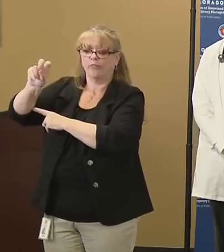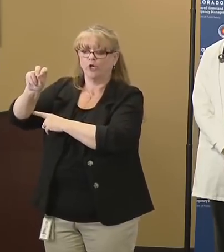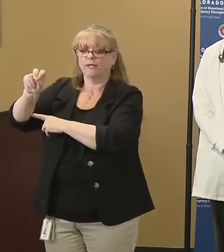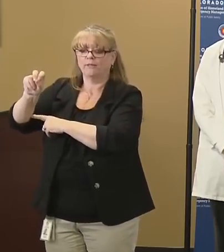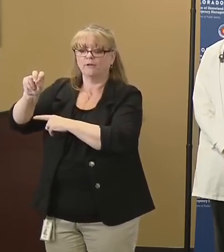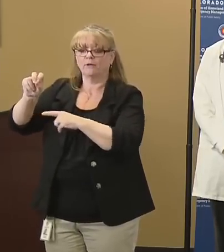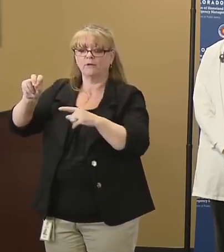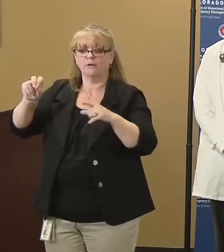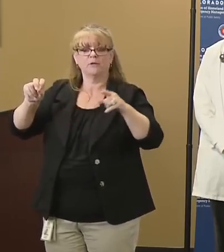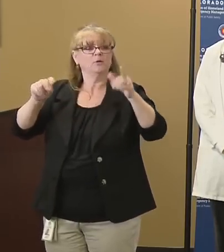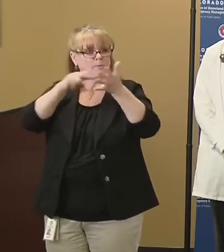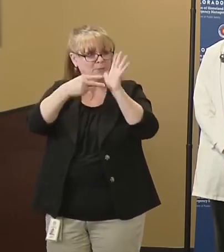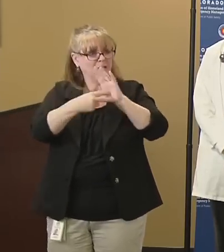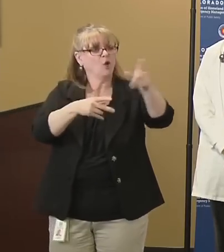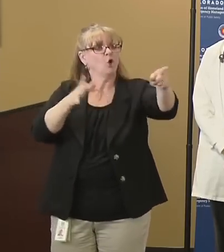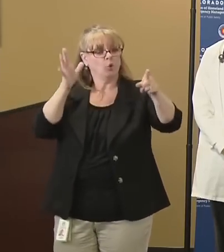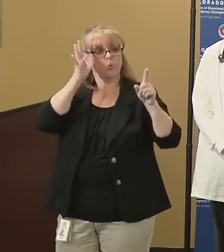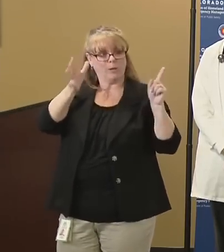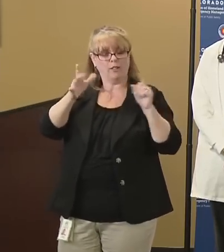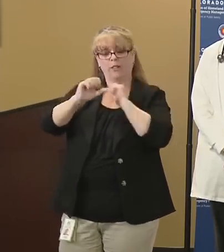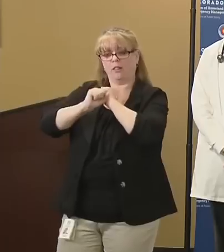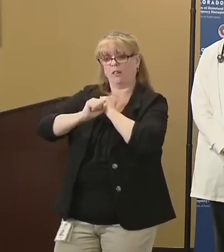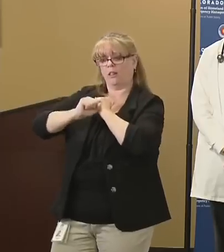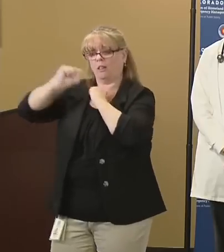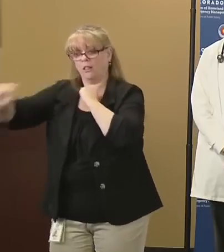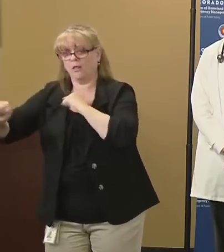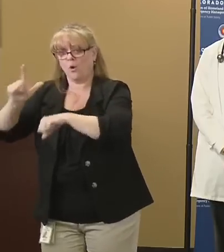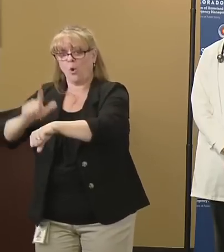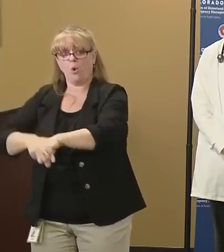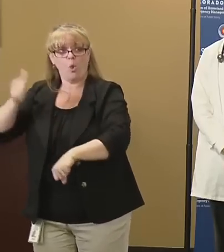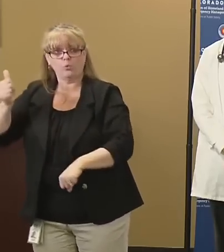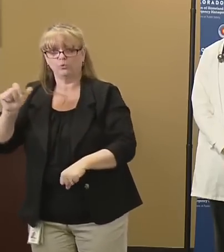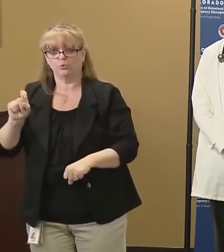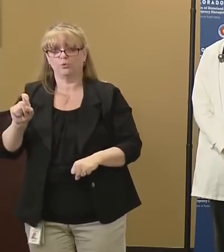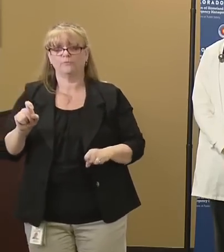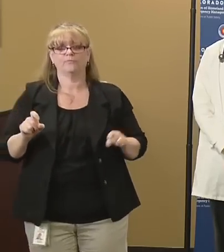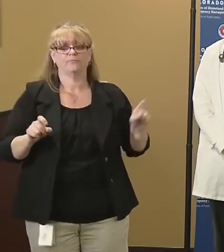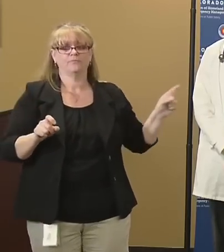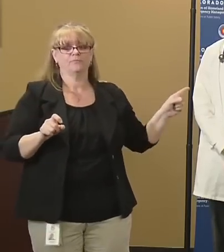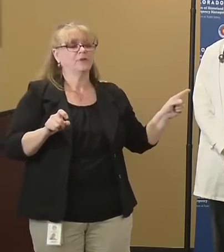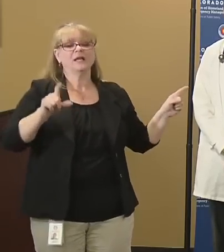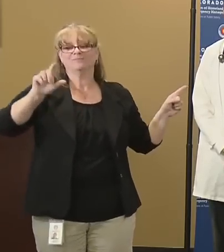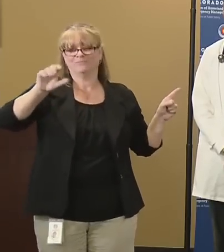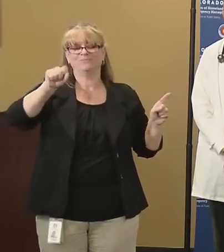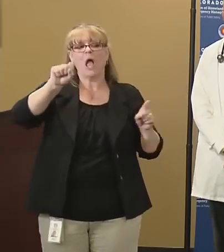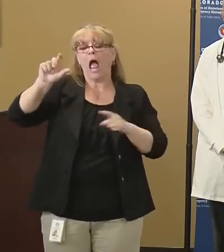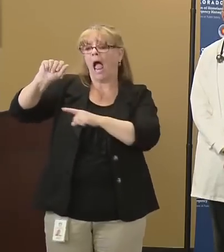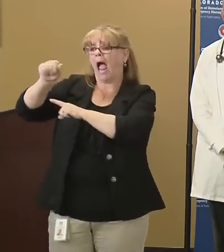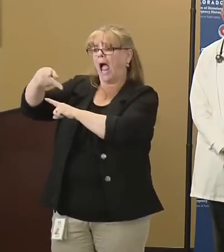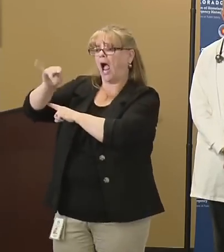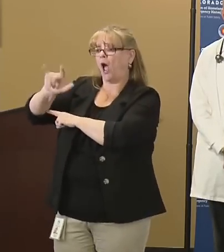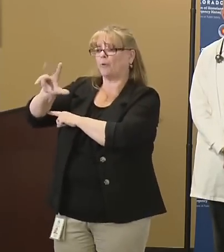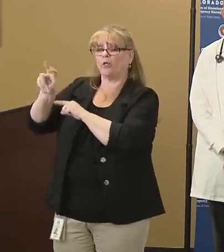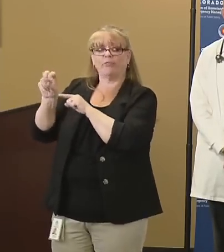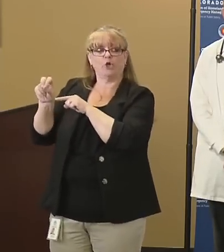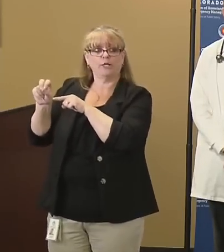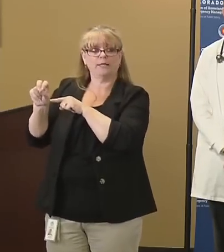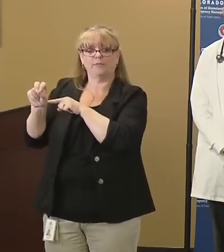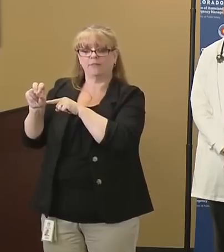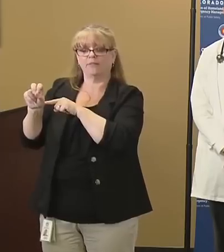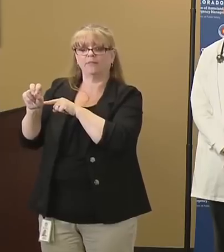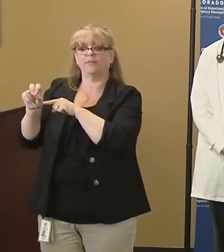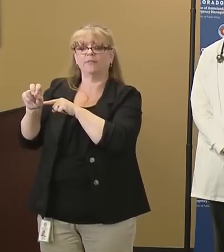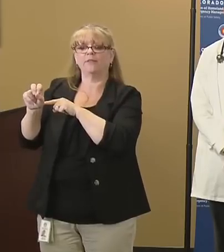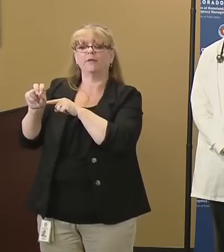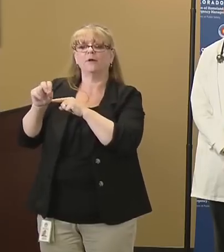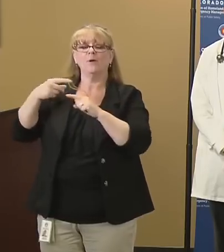President Trump said April 30th. Obviously, he expressed his initial hopes I hope we all would have shared that by Easter Sunday,